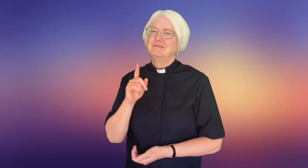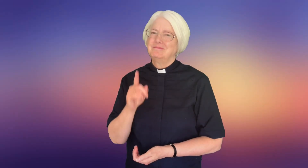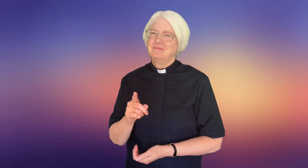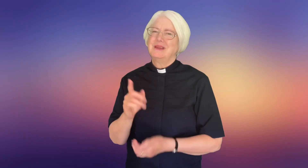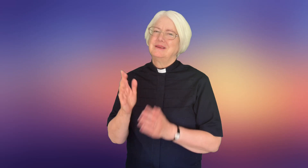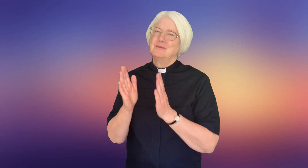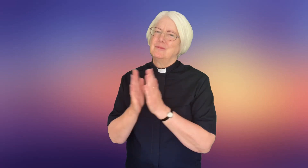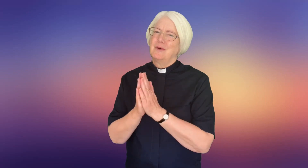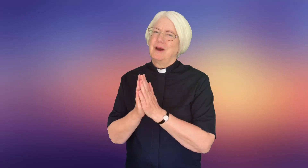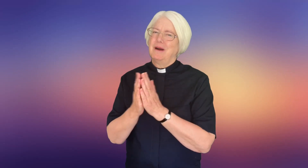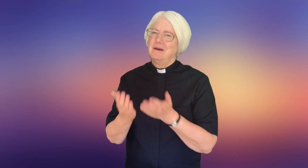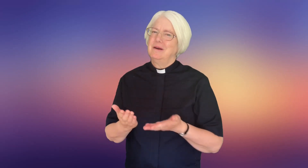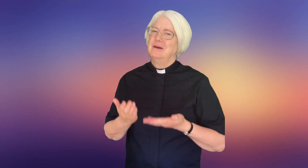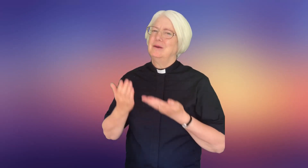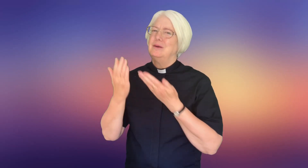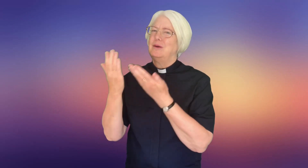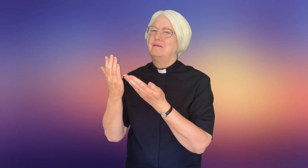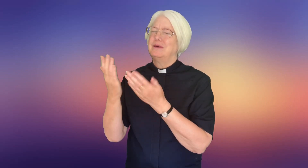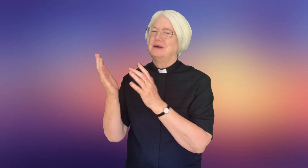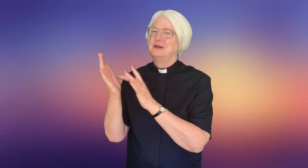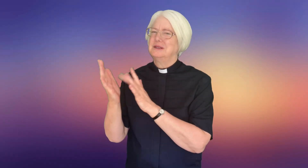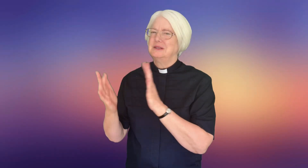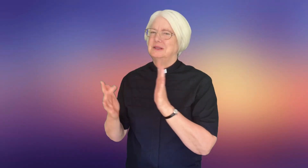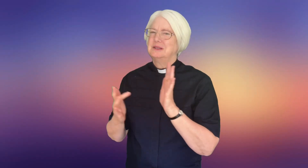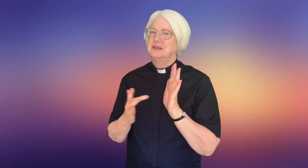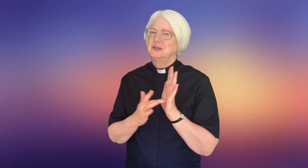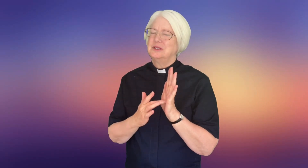These prayers we bring to Jesus.